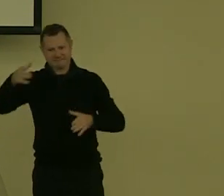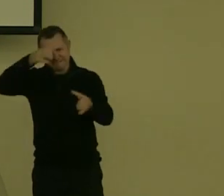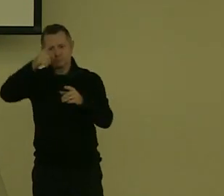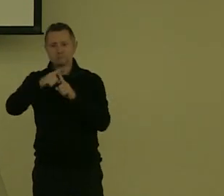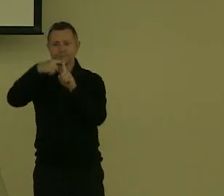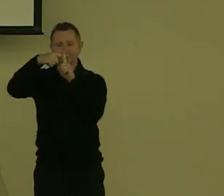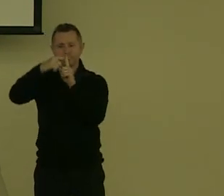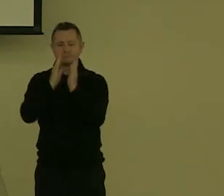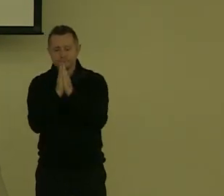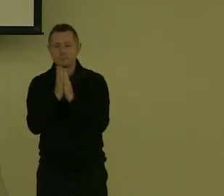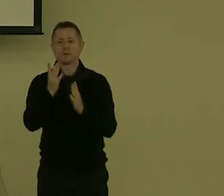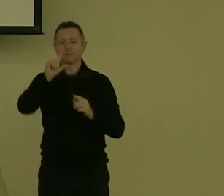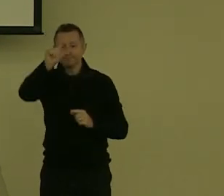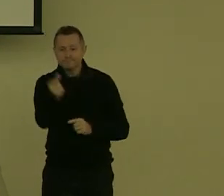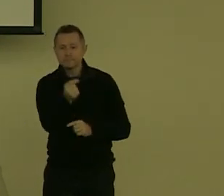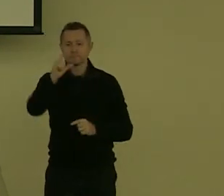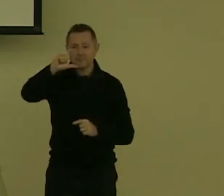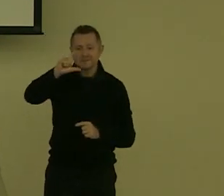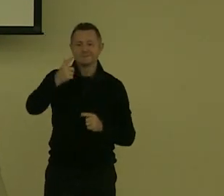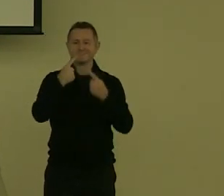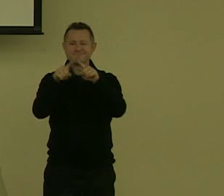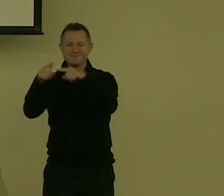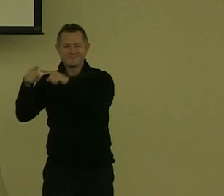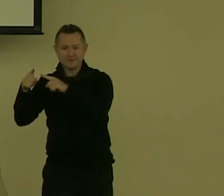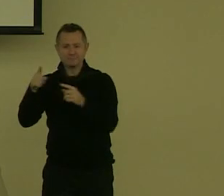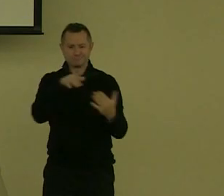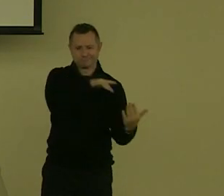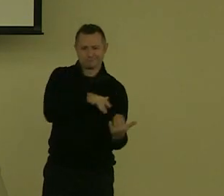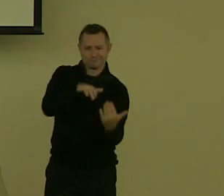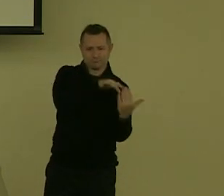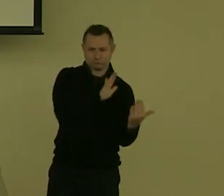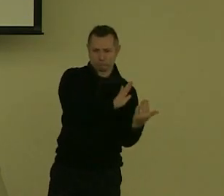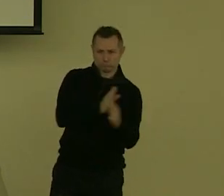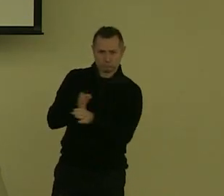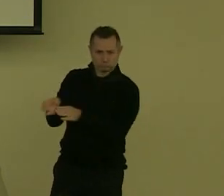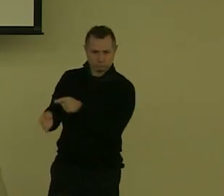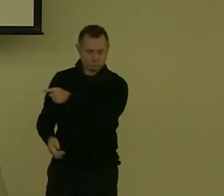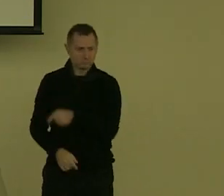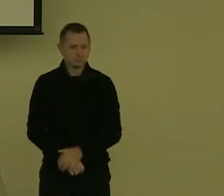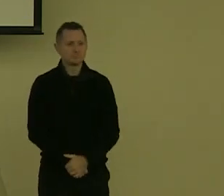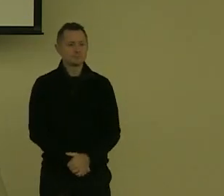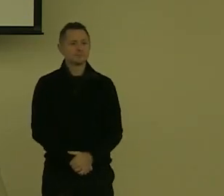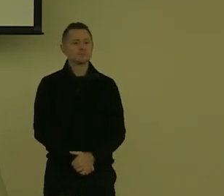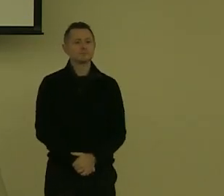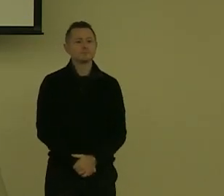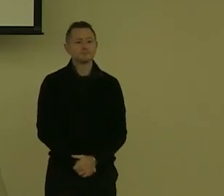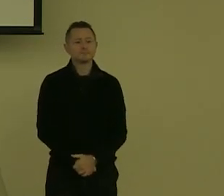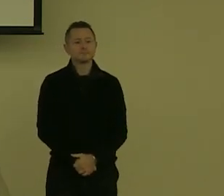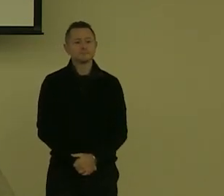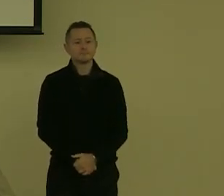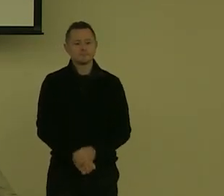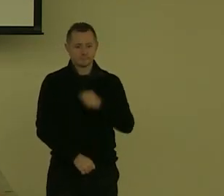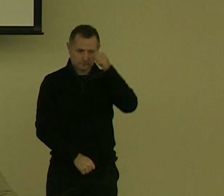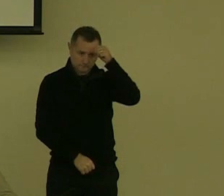Lund. So I get the honor of moderating and posing all sorts of questions to these